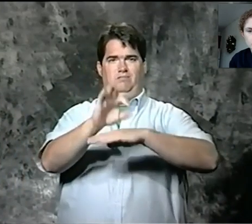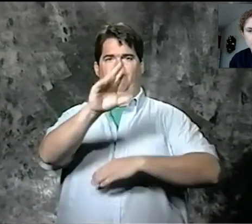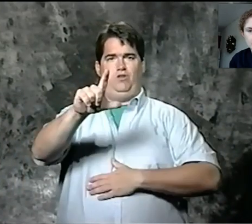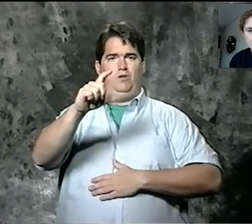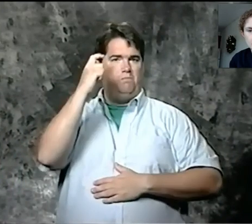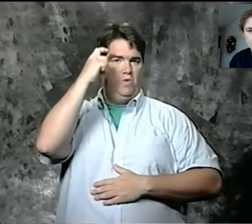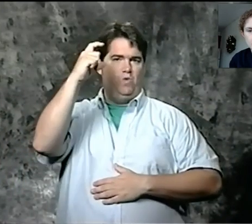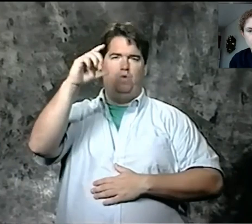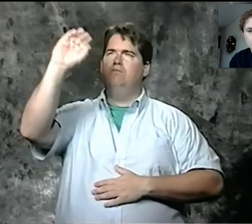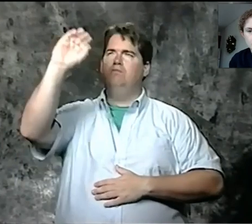At night,